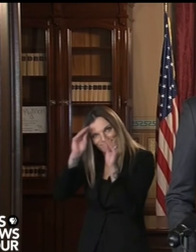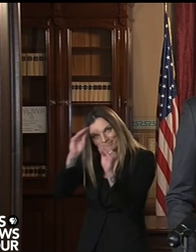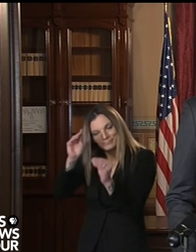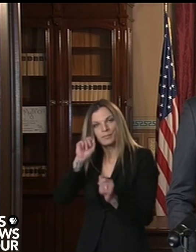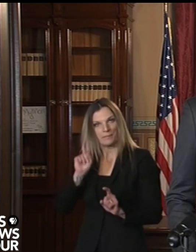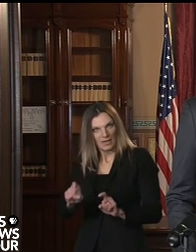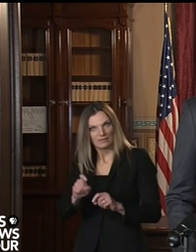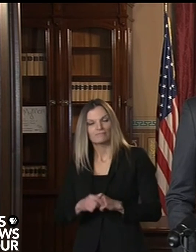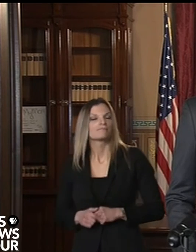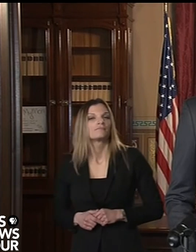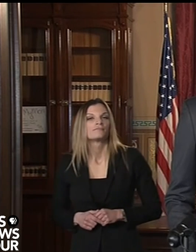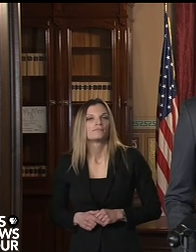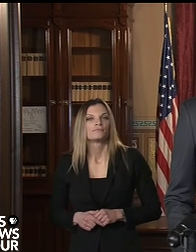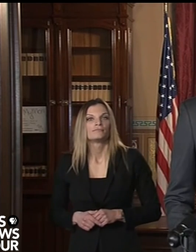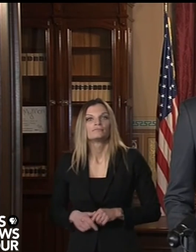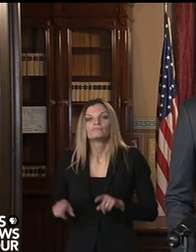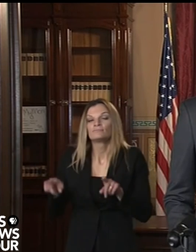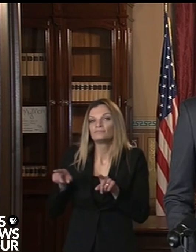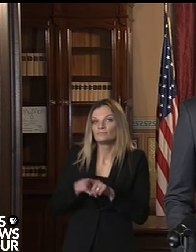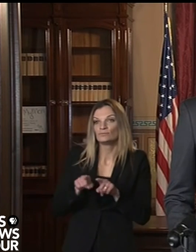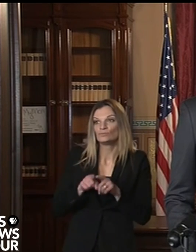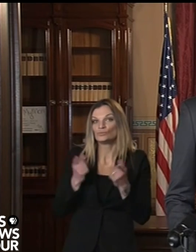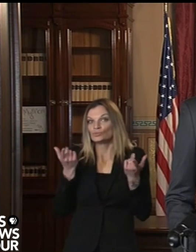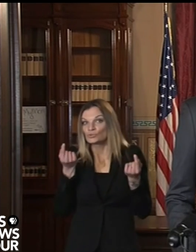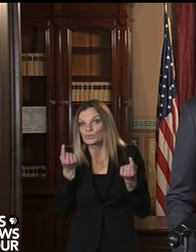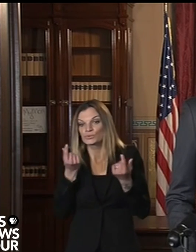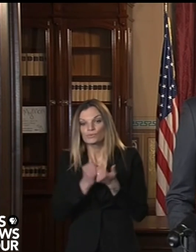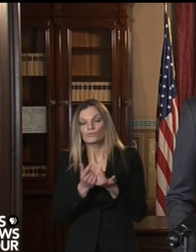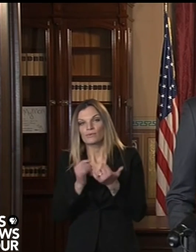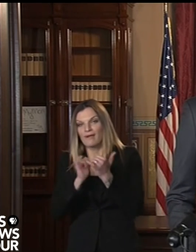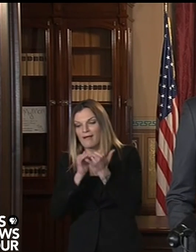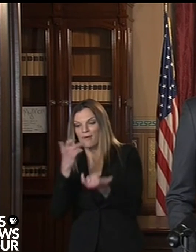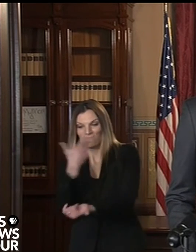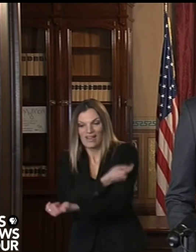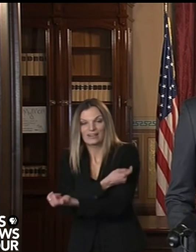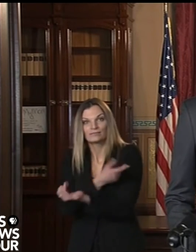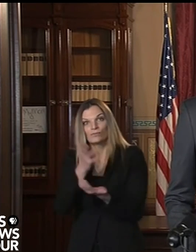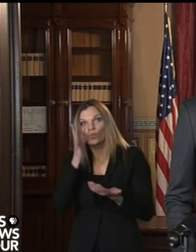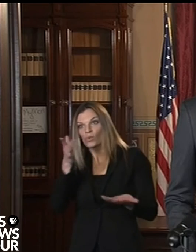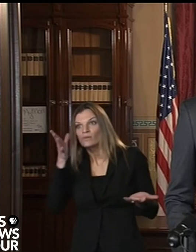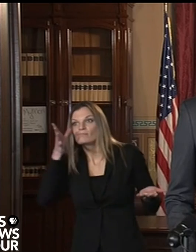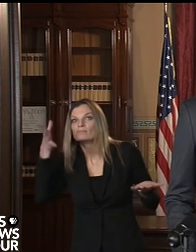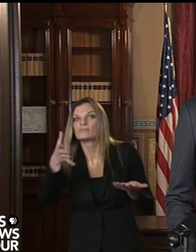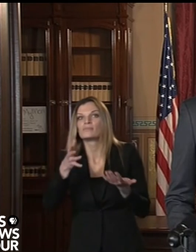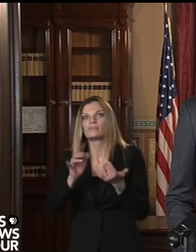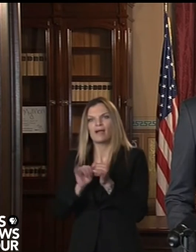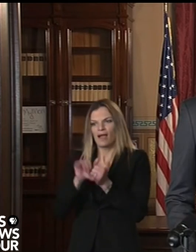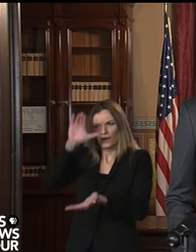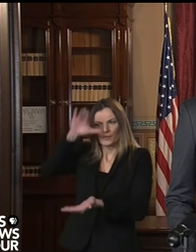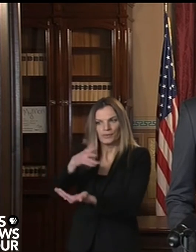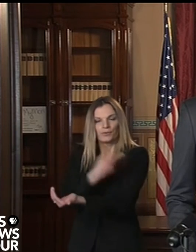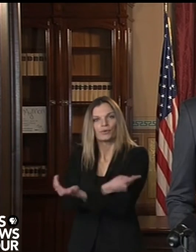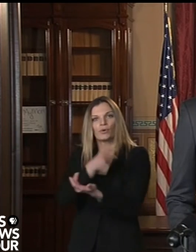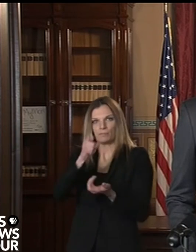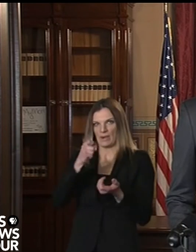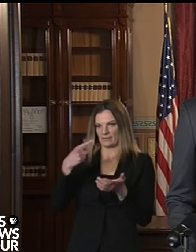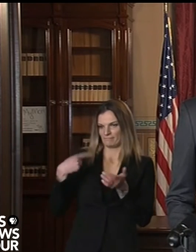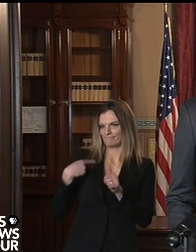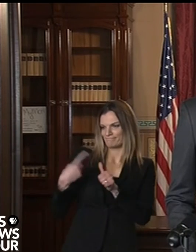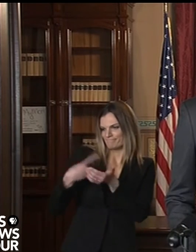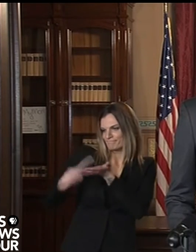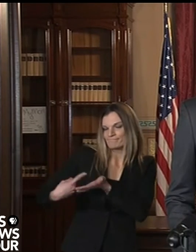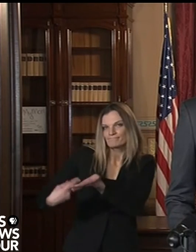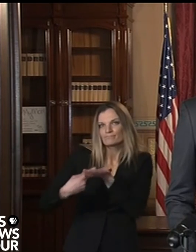implement programs for equitable management and distribution of approved vaccines and antiviral treatments for COVID-19 and the